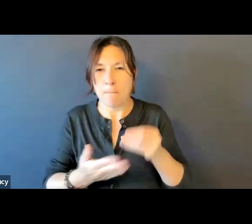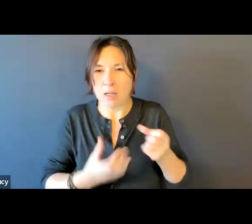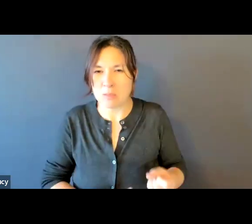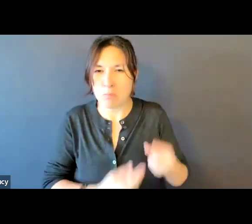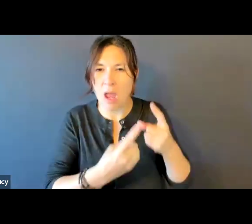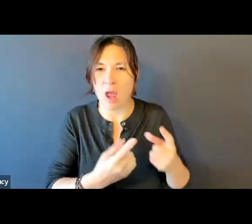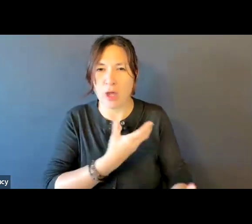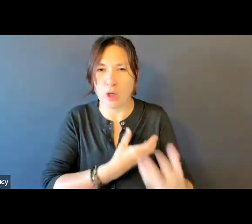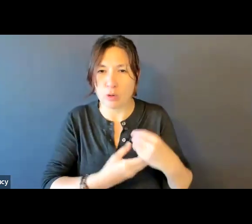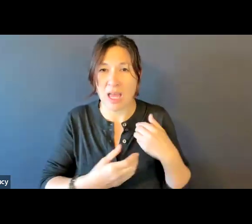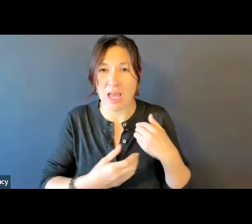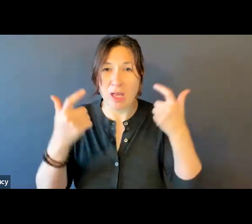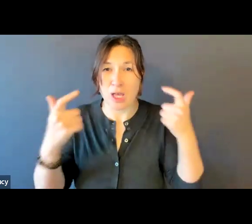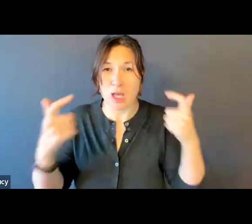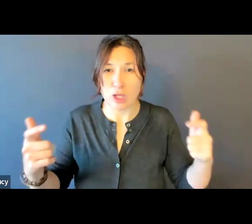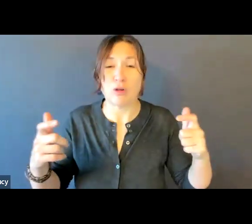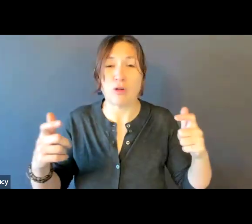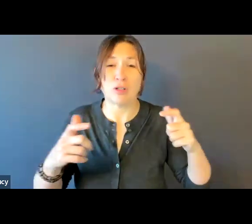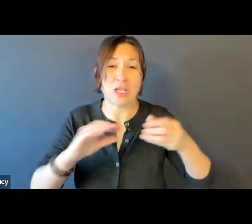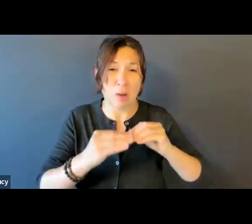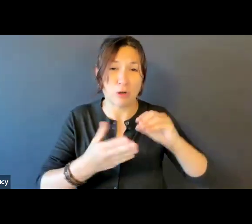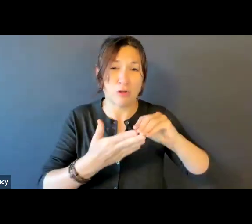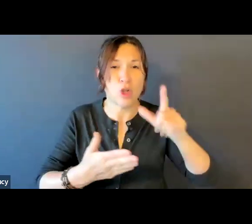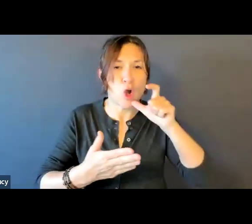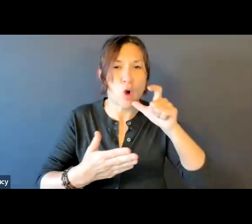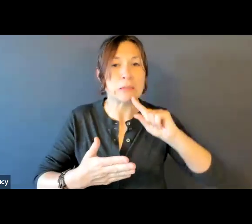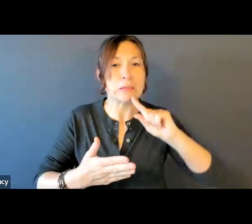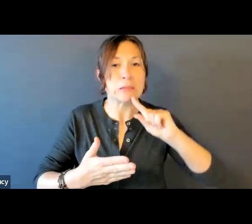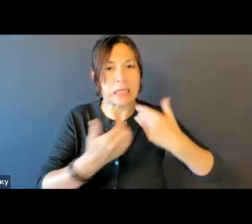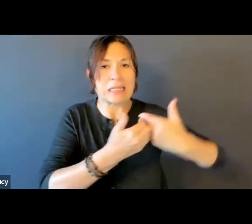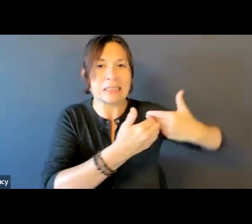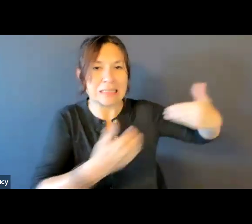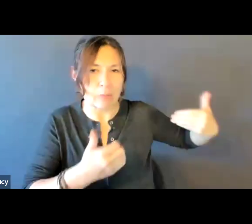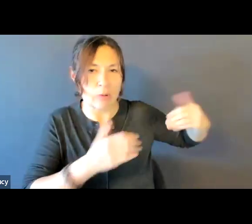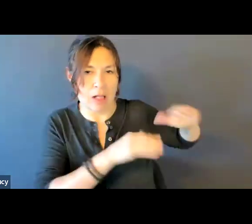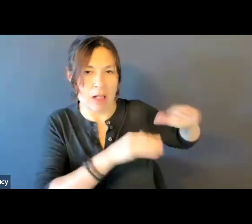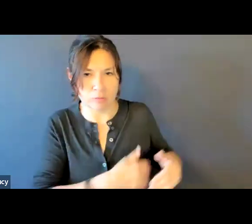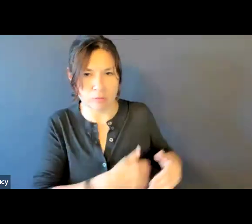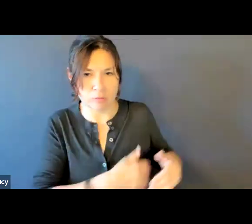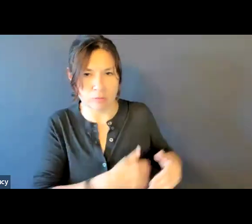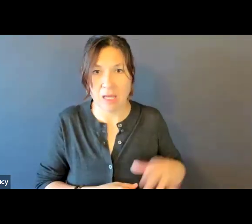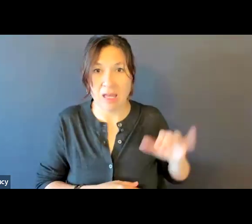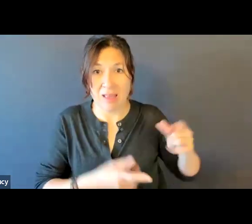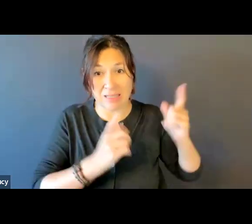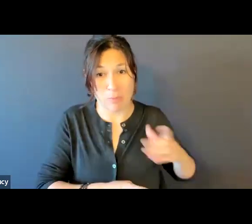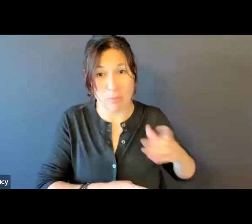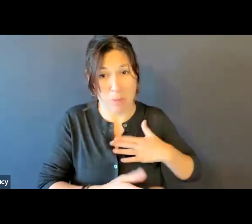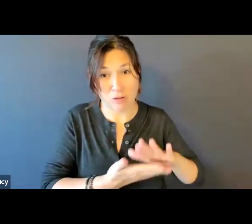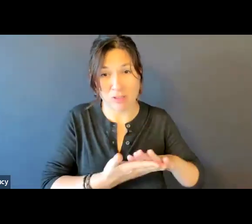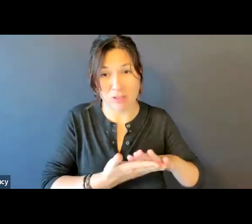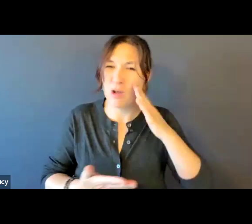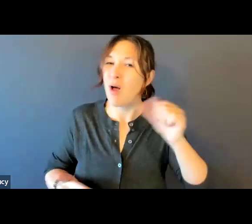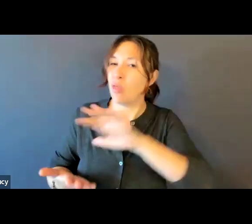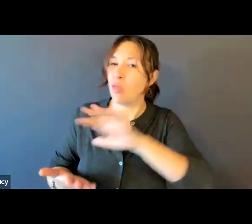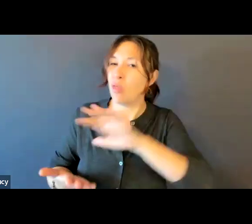huge population of students in substantially separate. Right. That is something that is very specific to my school. I know there are other schools on that list who are similar, but not all schools